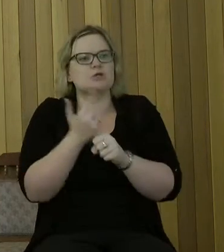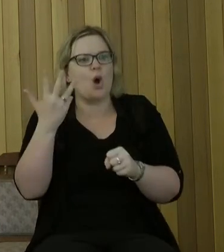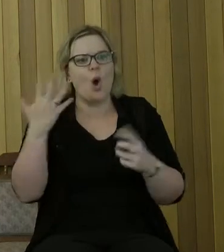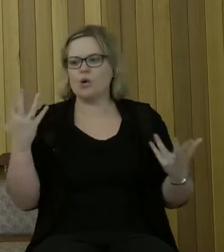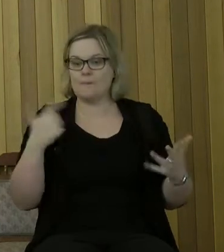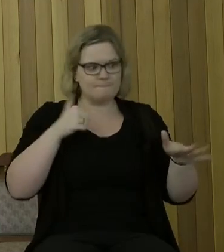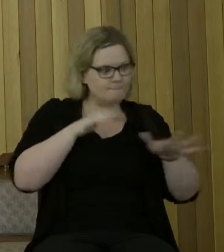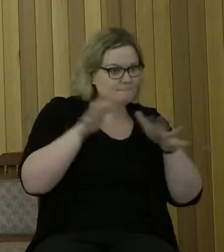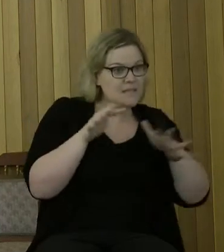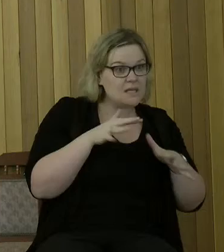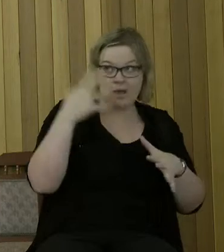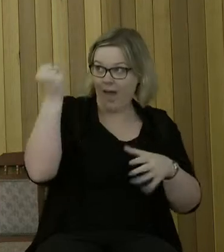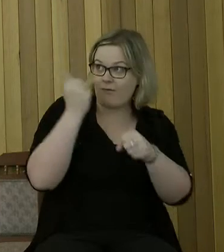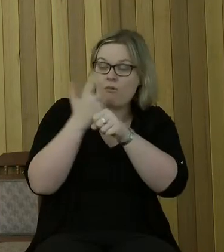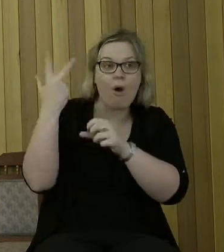in all this?